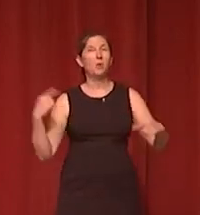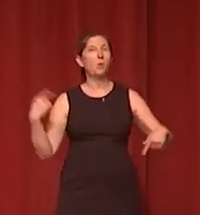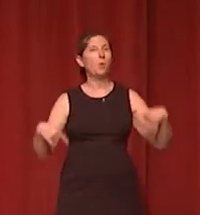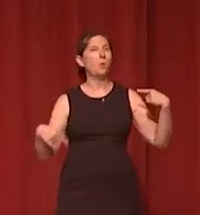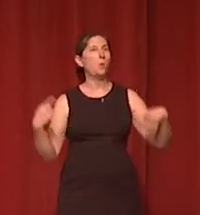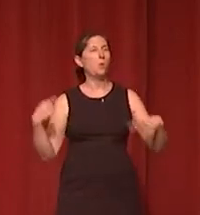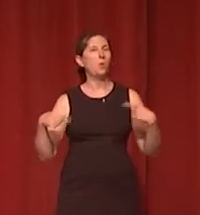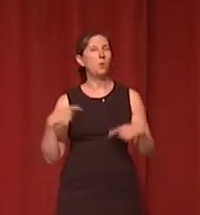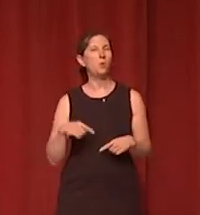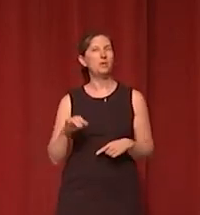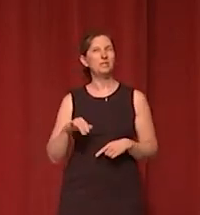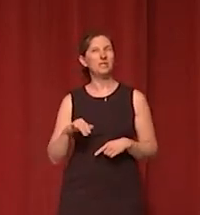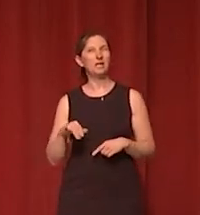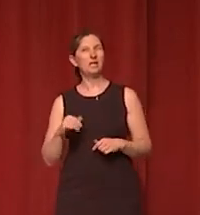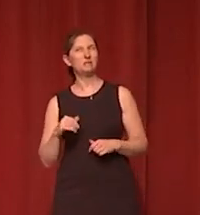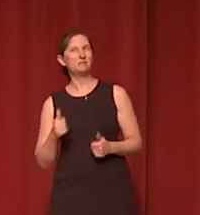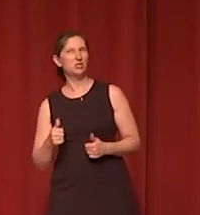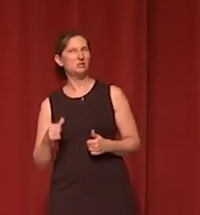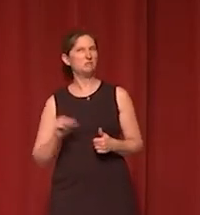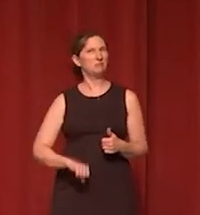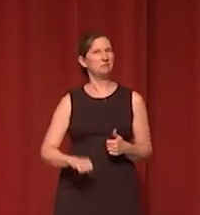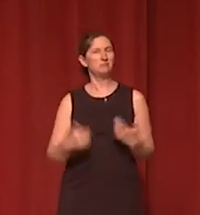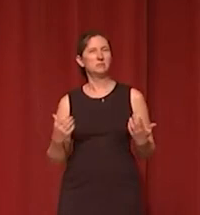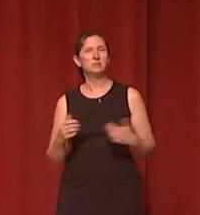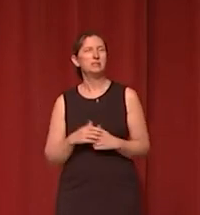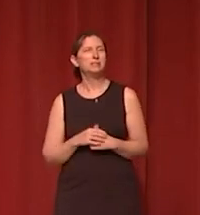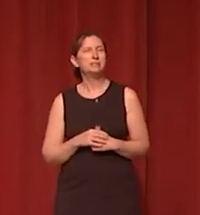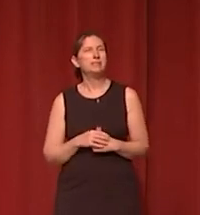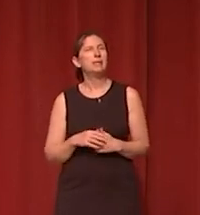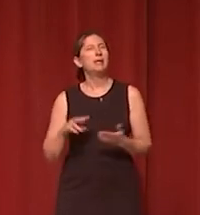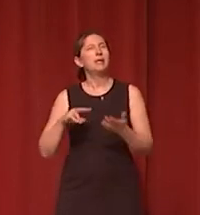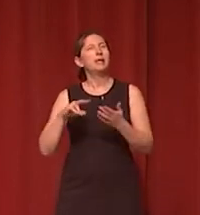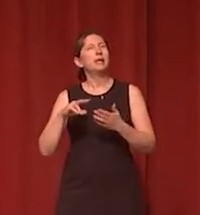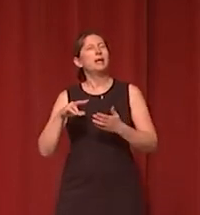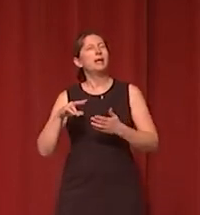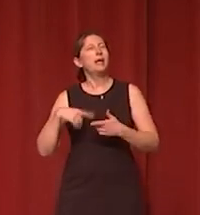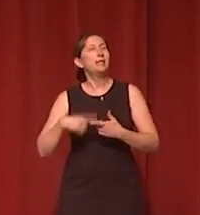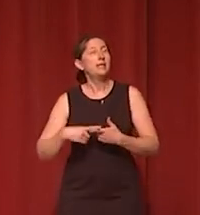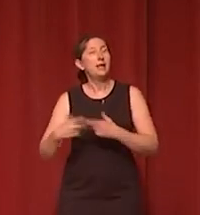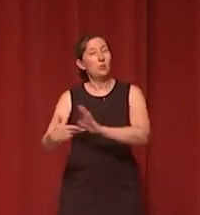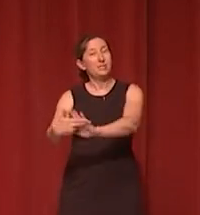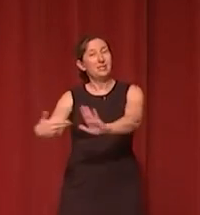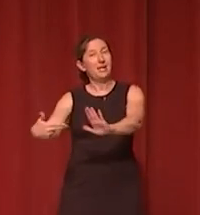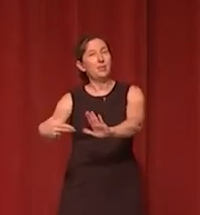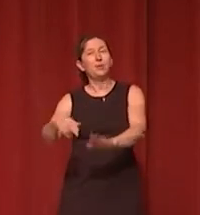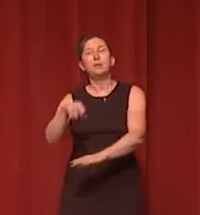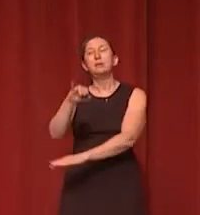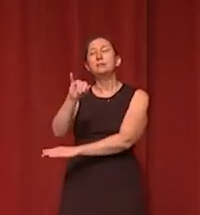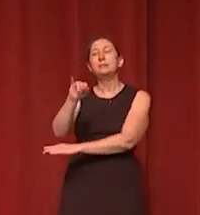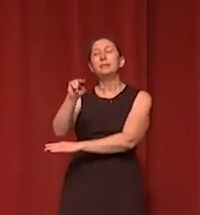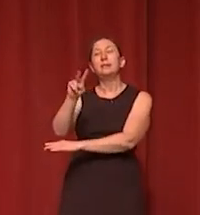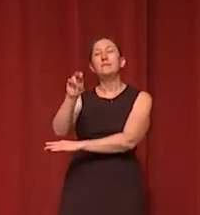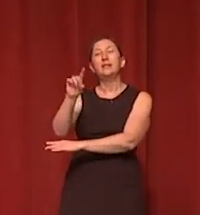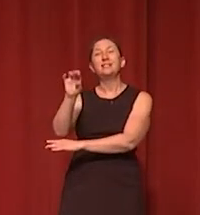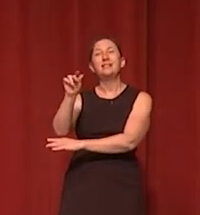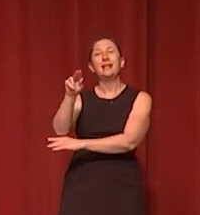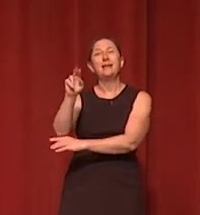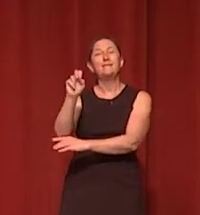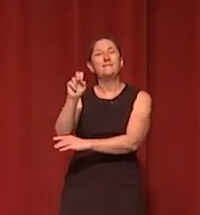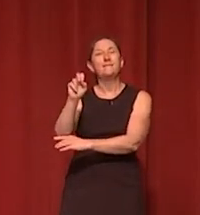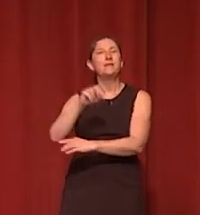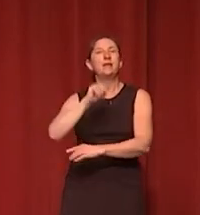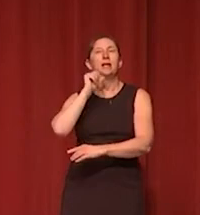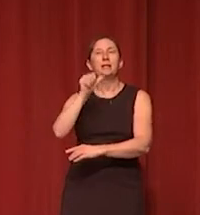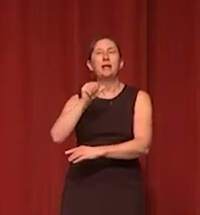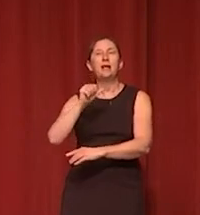the marketplace, and so many did not cover that for patient infusion, which really, I would say, stalled its